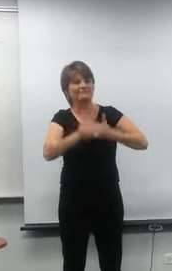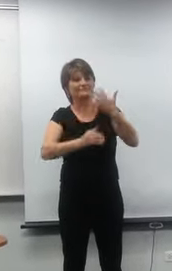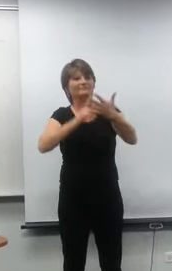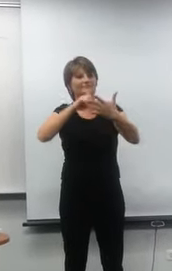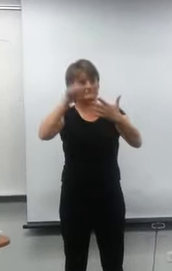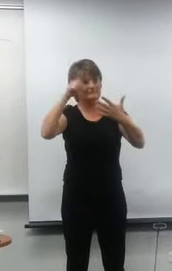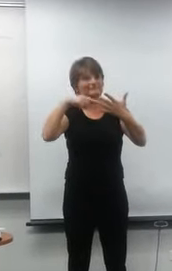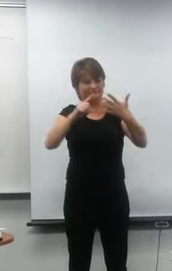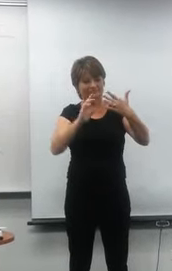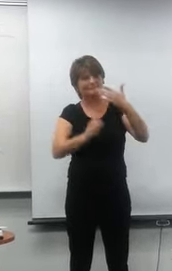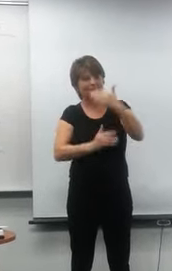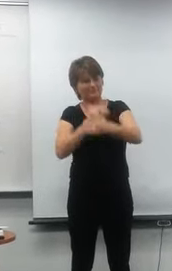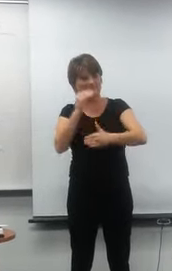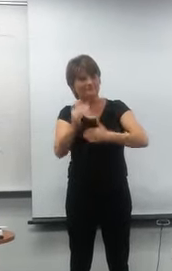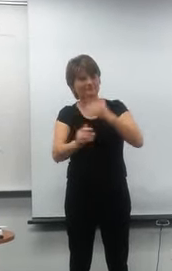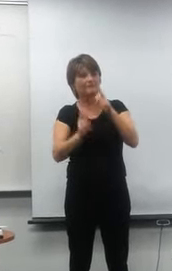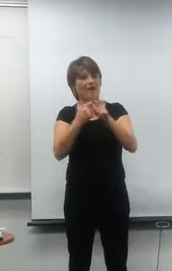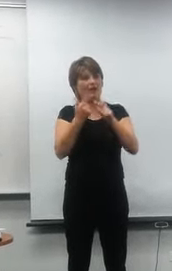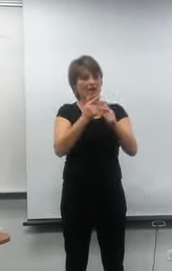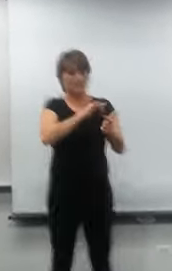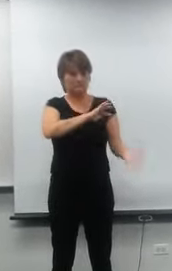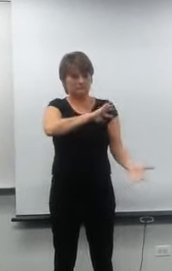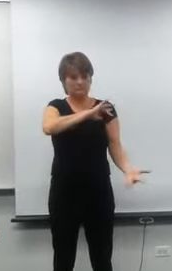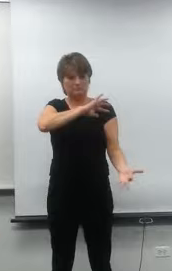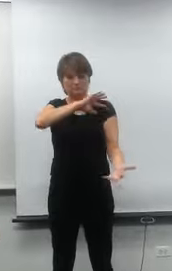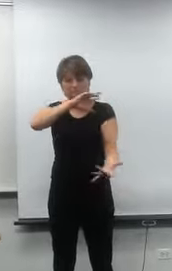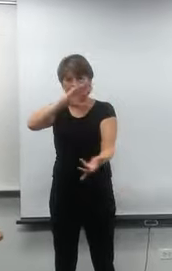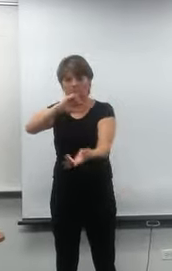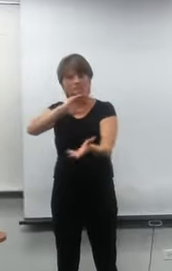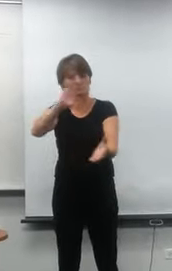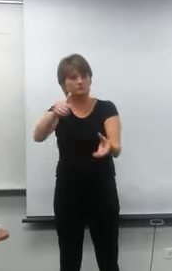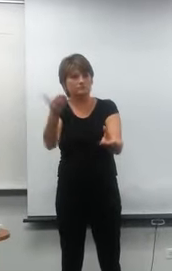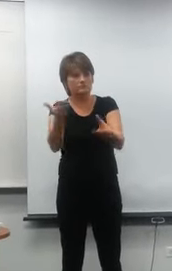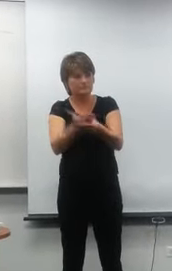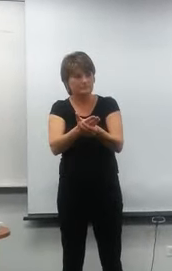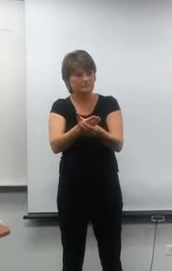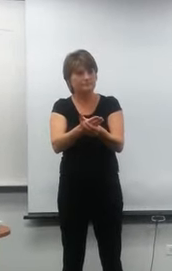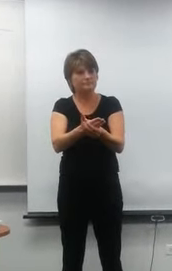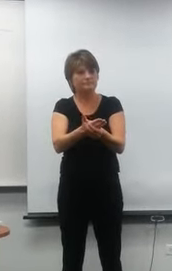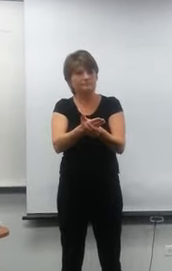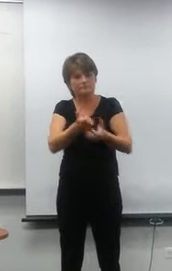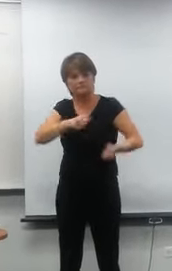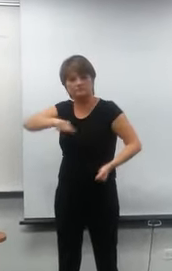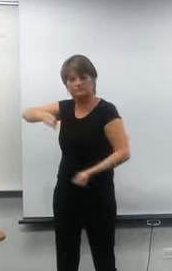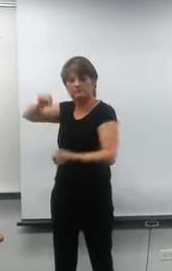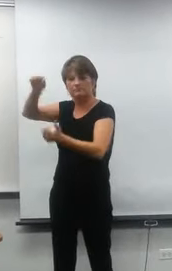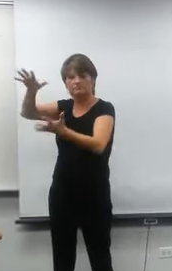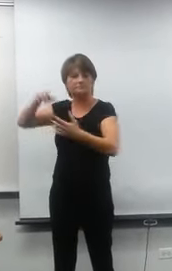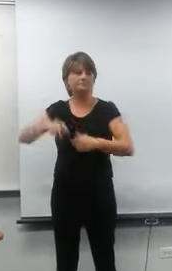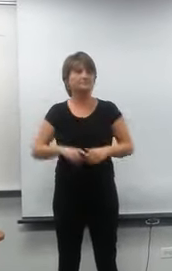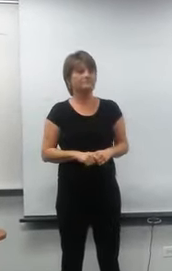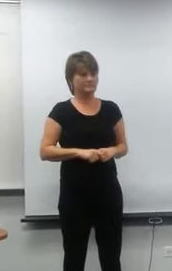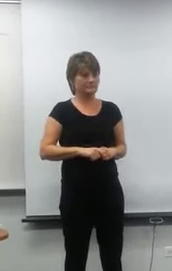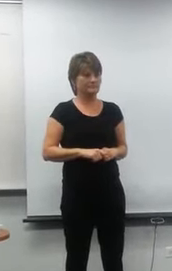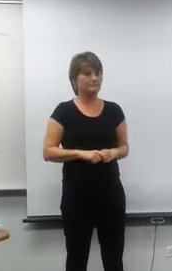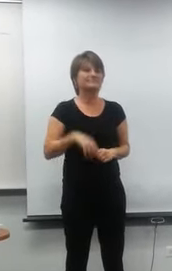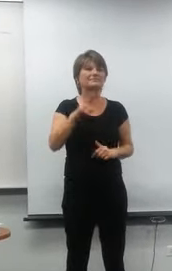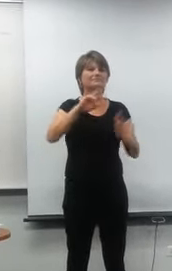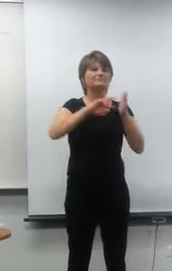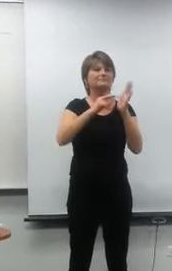one by one, moving forward in the program, making progress. And then when all that's said and done in the final product, put it in your